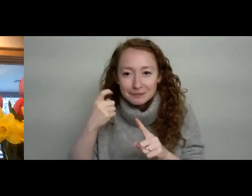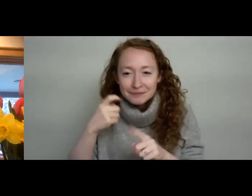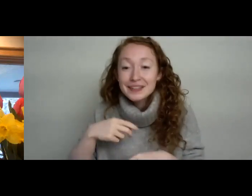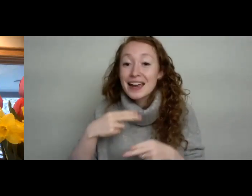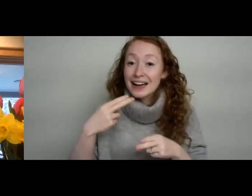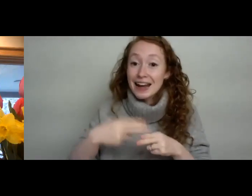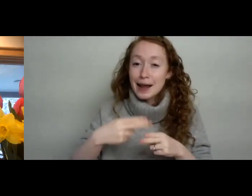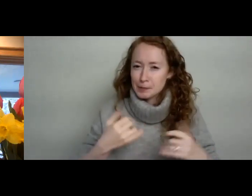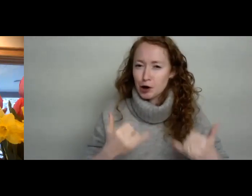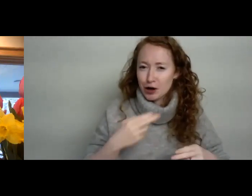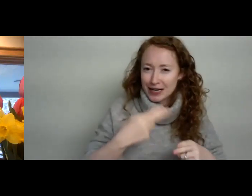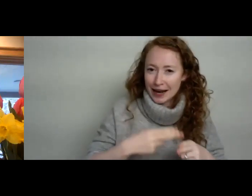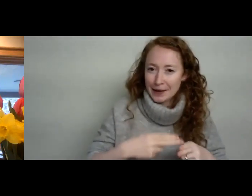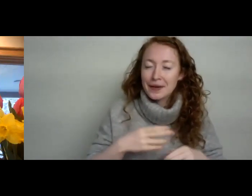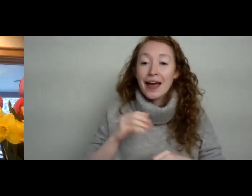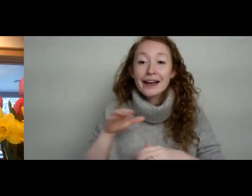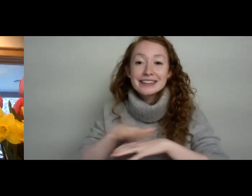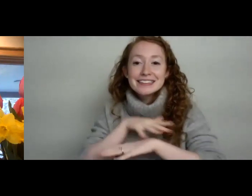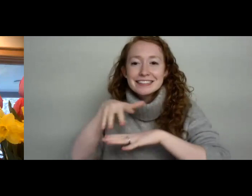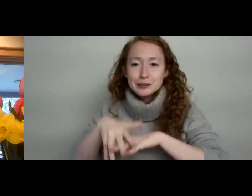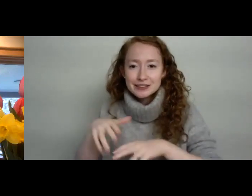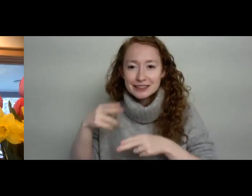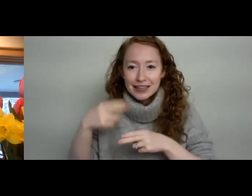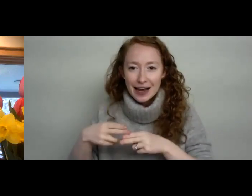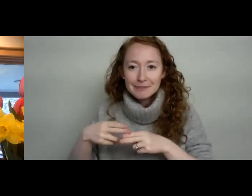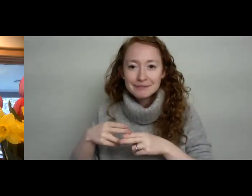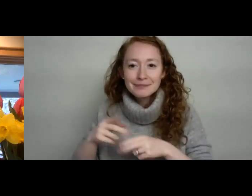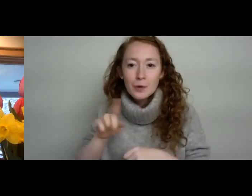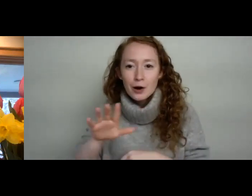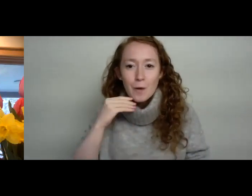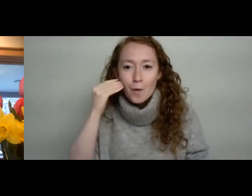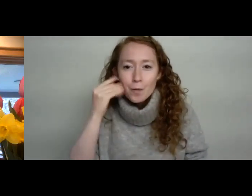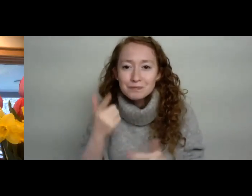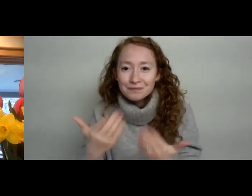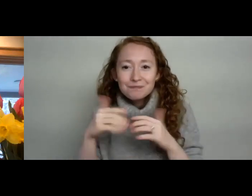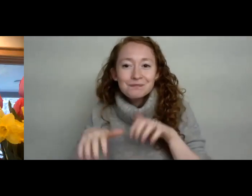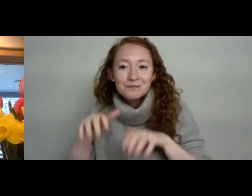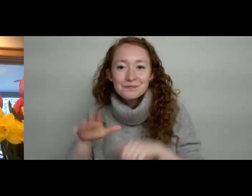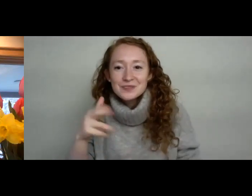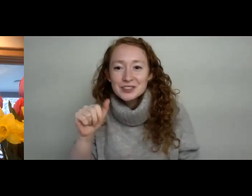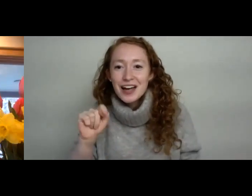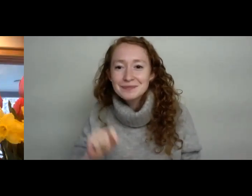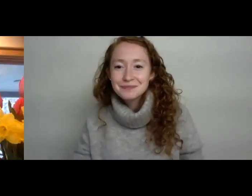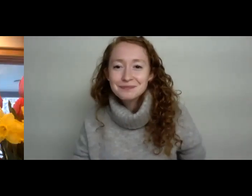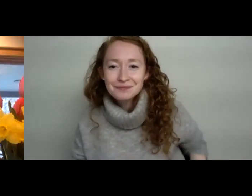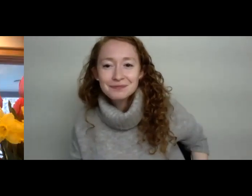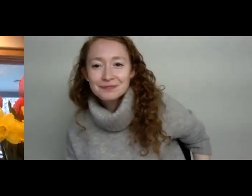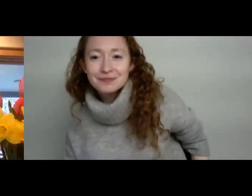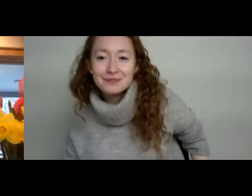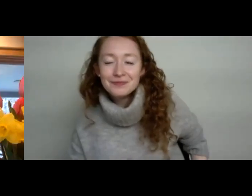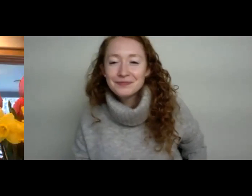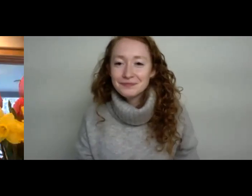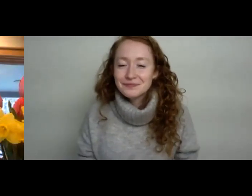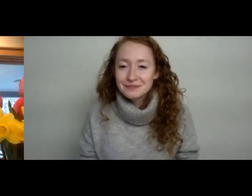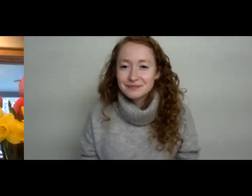it is what we now call these places or the indigenous names that are still so real of these cultures that are still